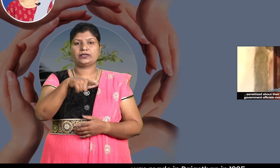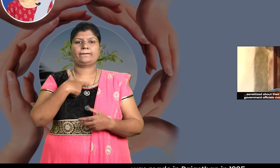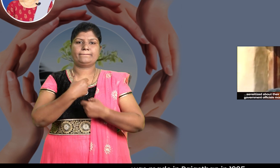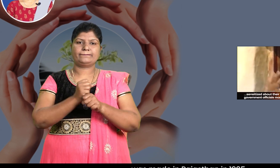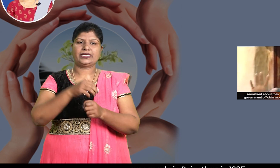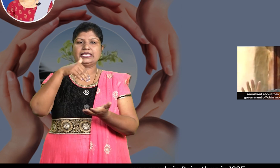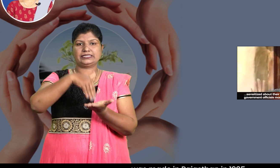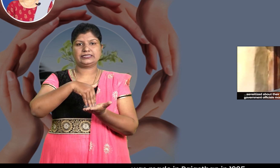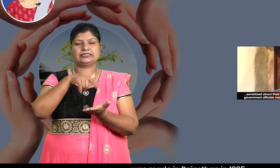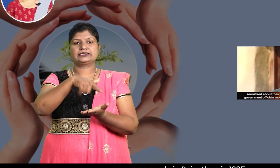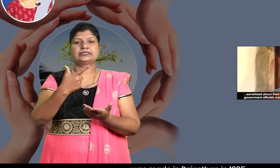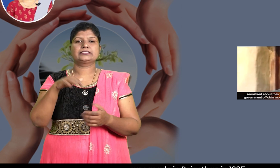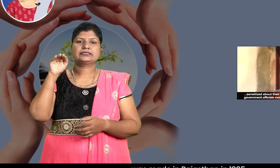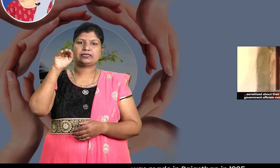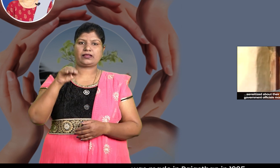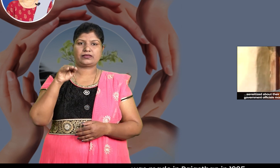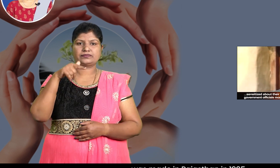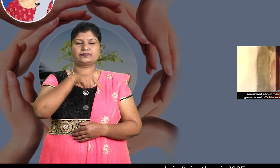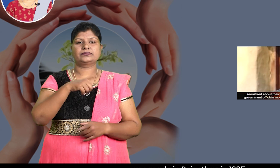Rajasthan in 1995.